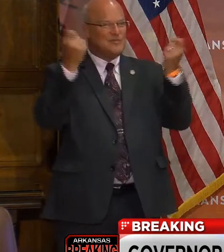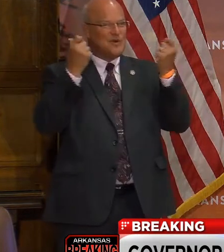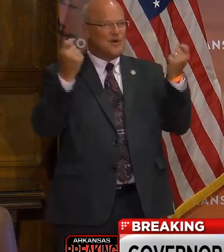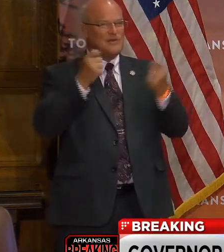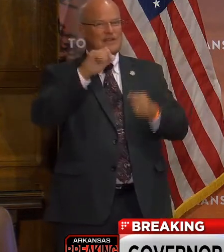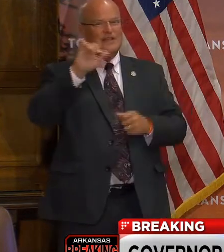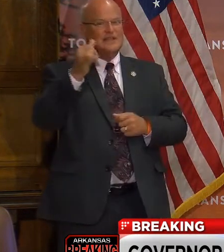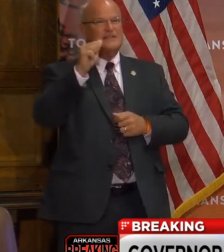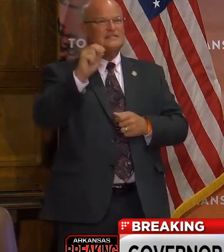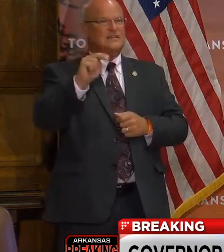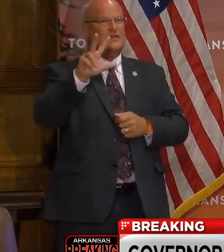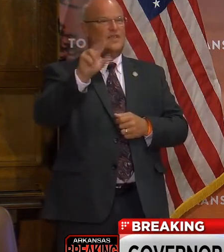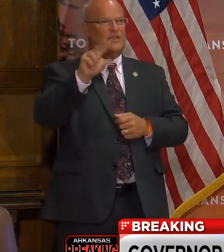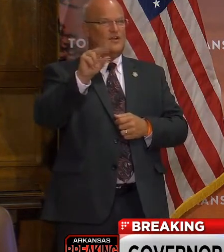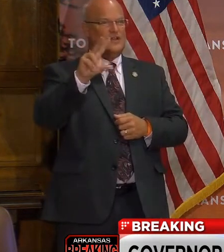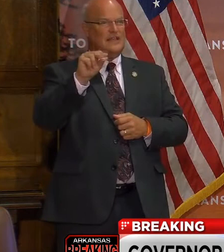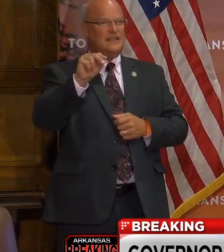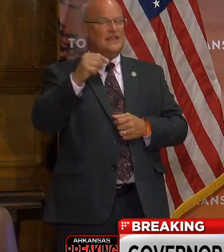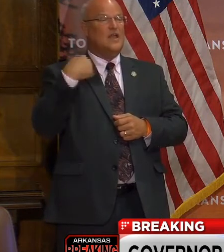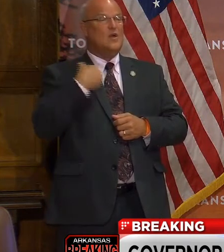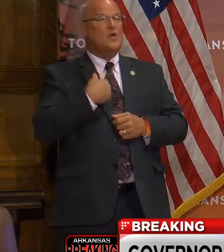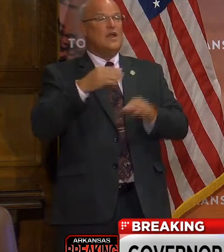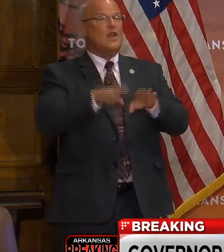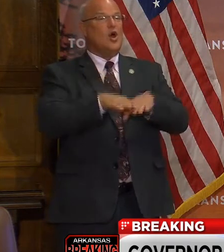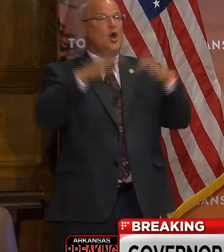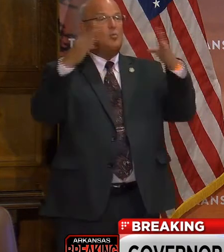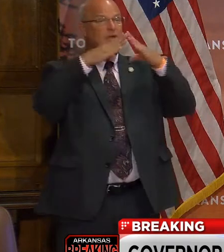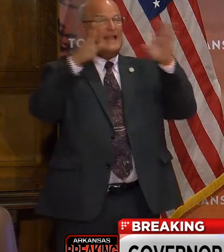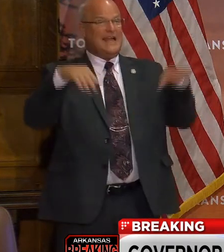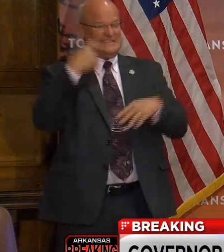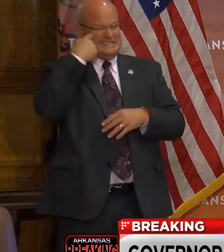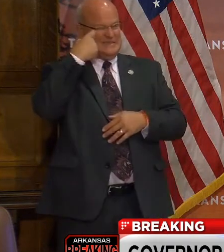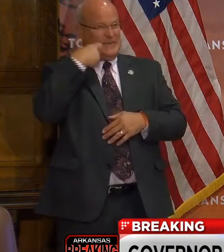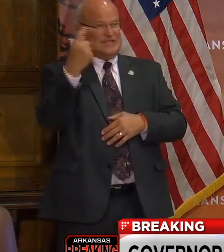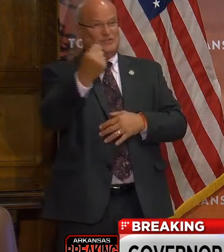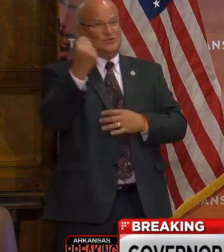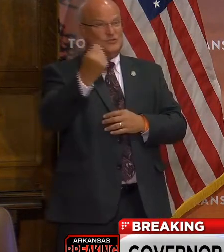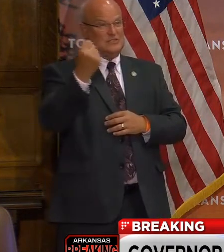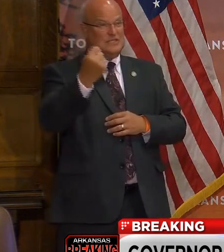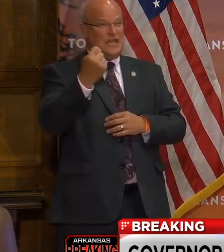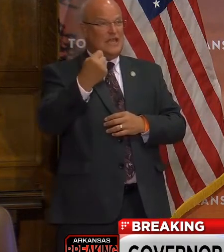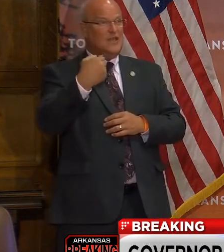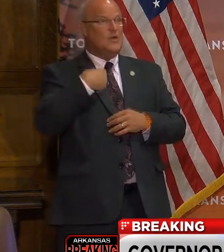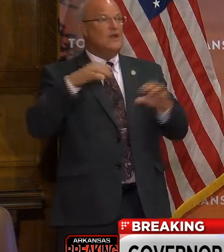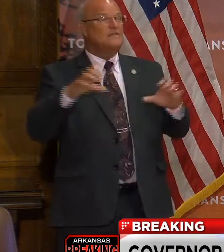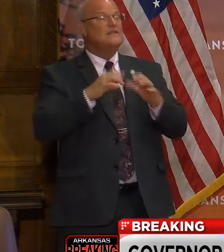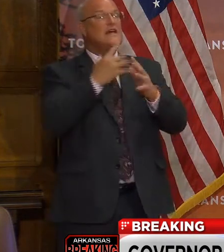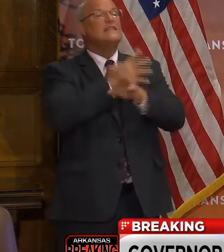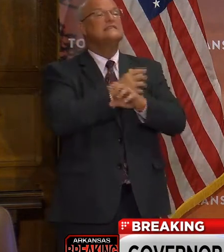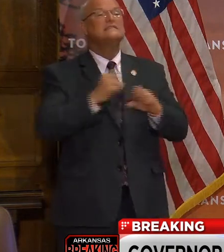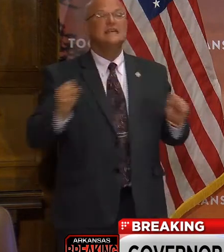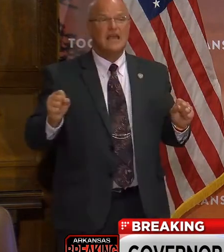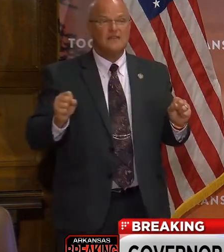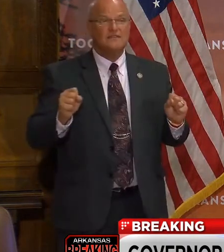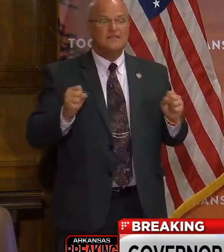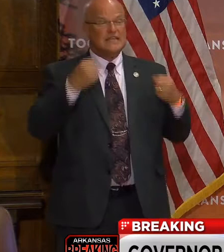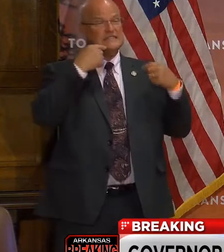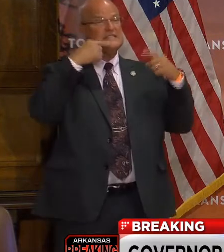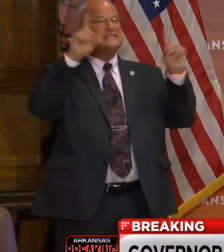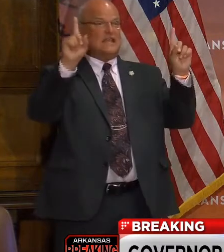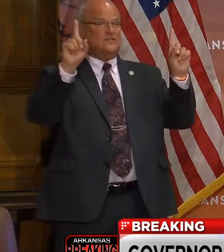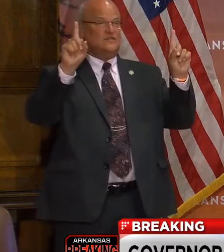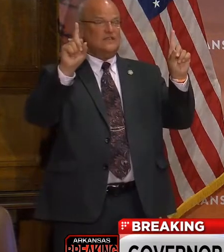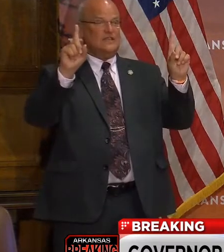on January 30th. And we held open house this past Tuesday. We have done this safely and